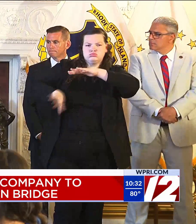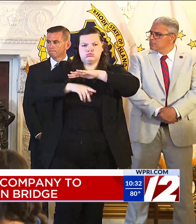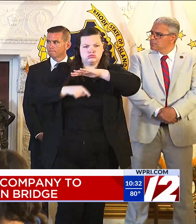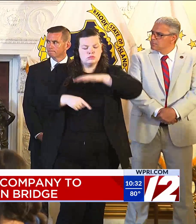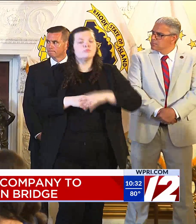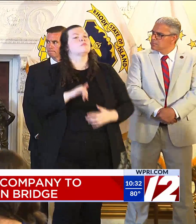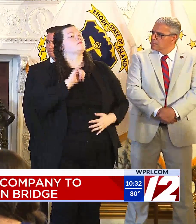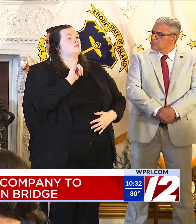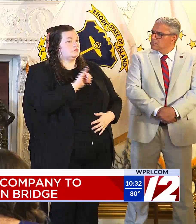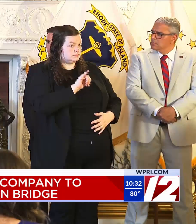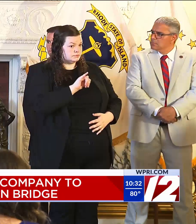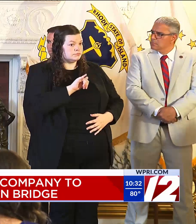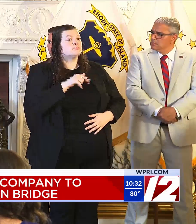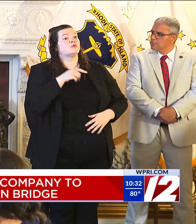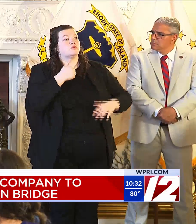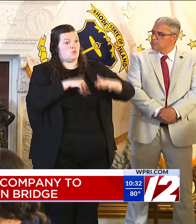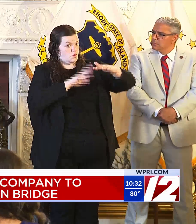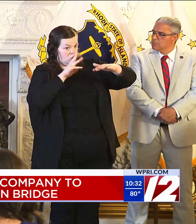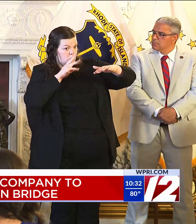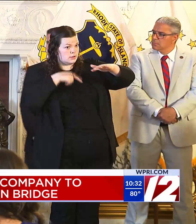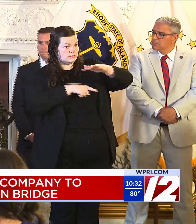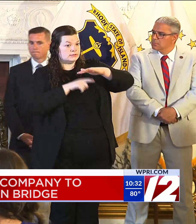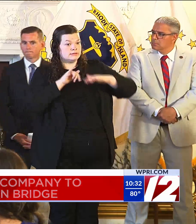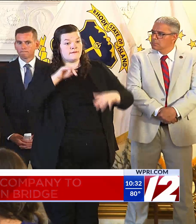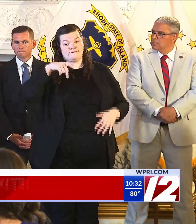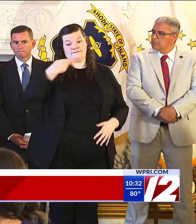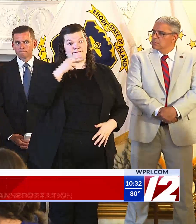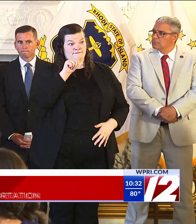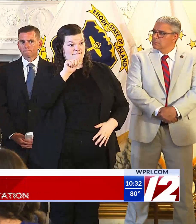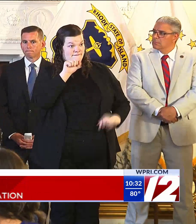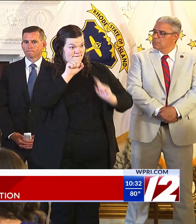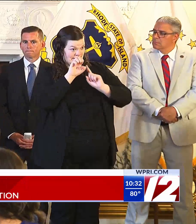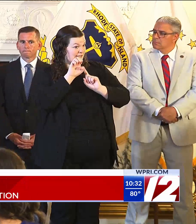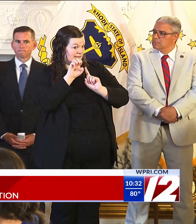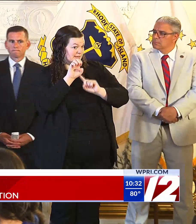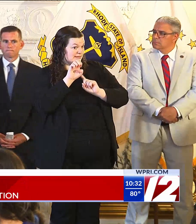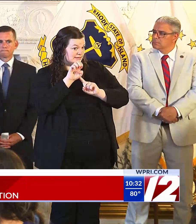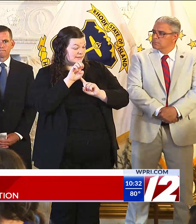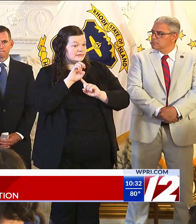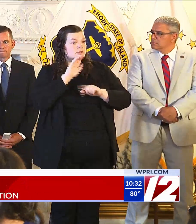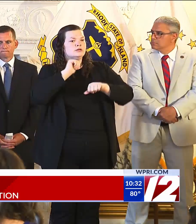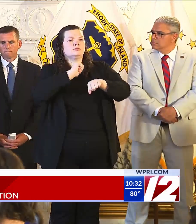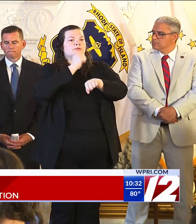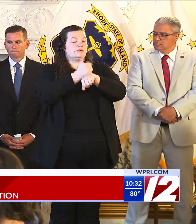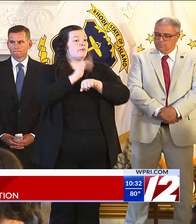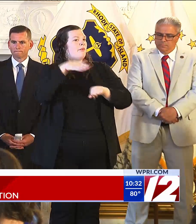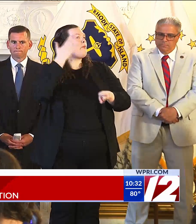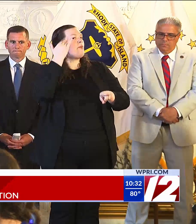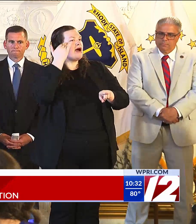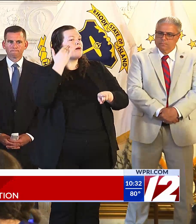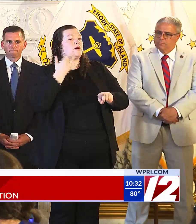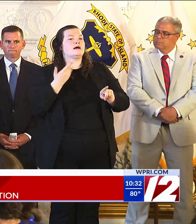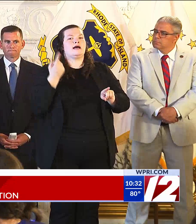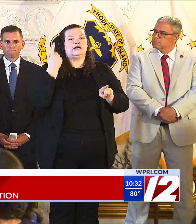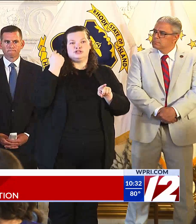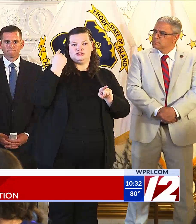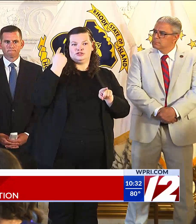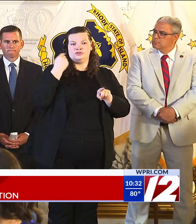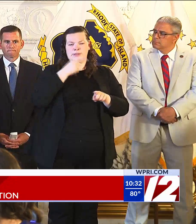demolition phase came to be because we made a decision last year, I think you remember we announced